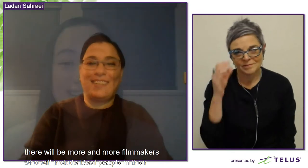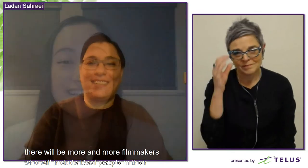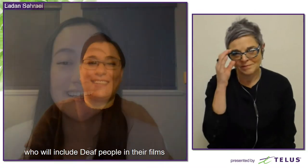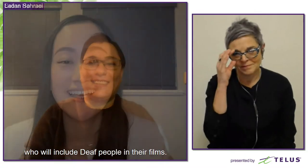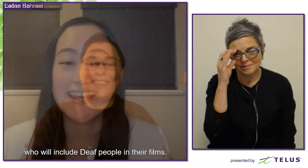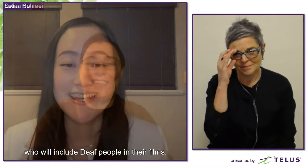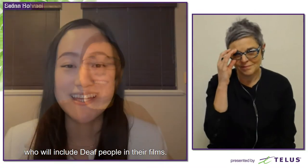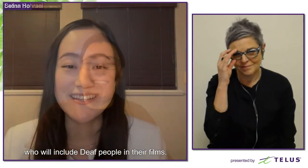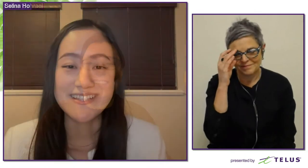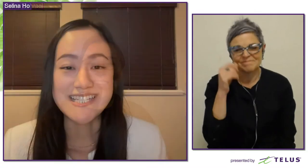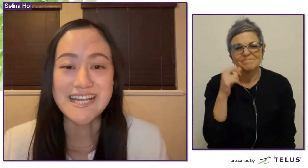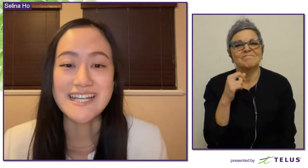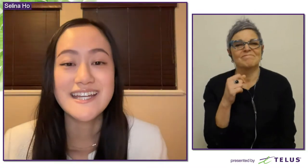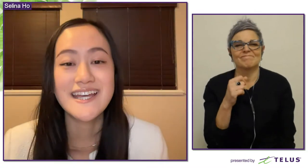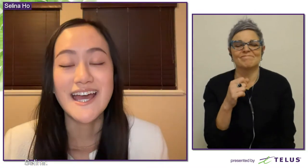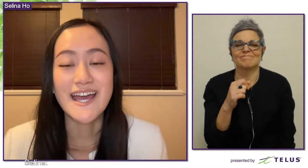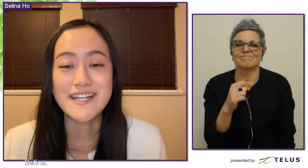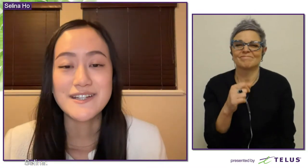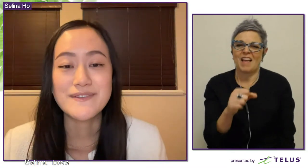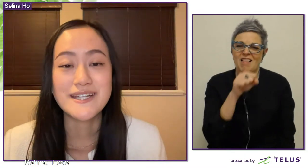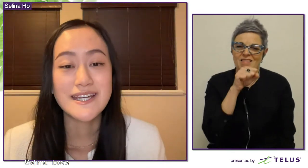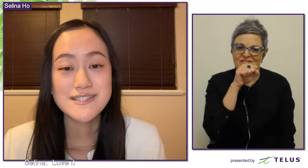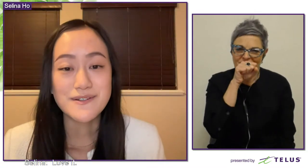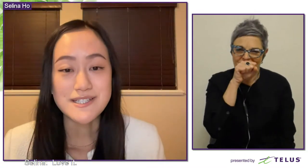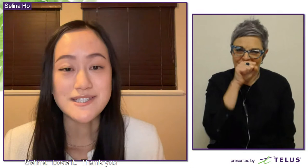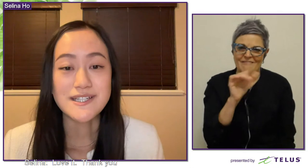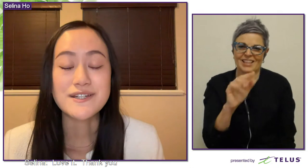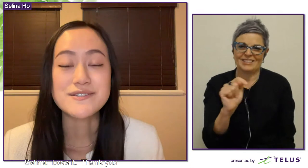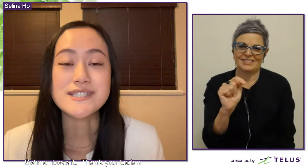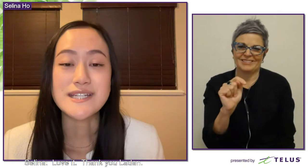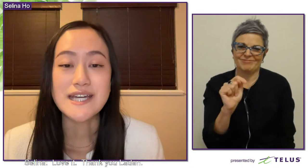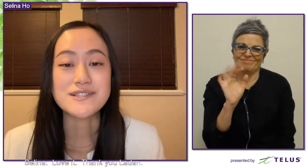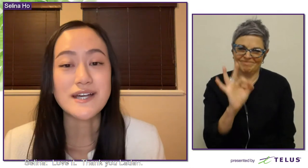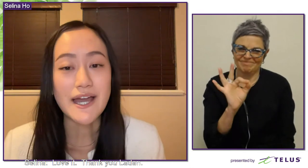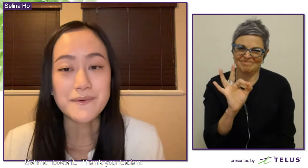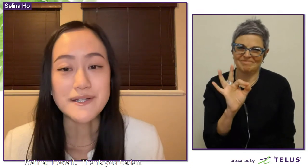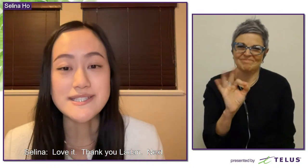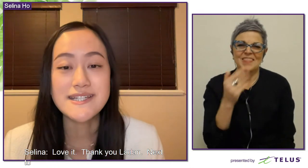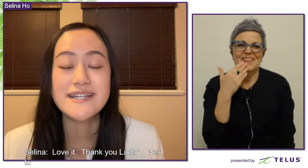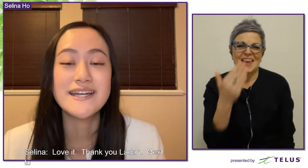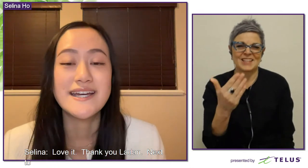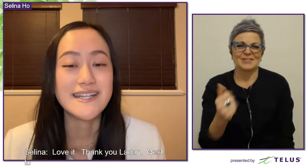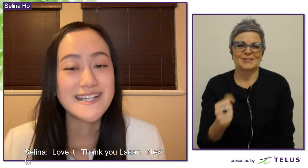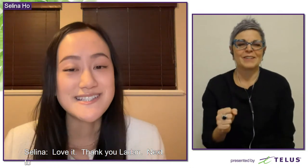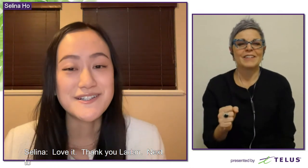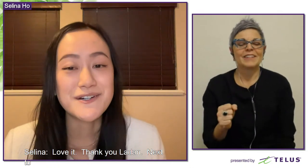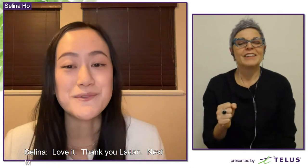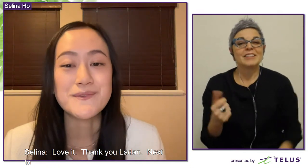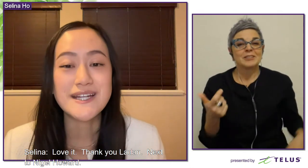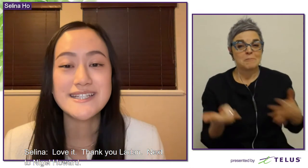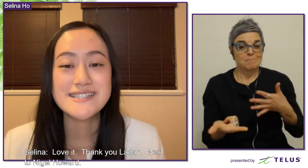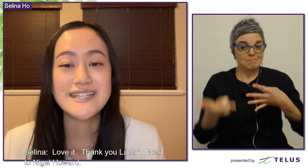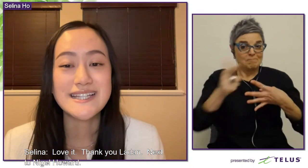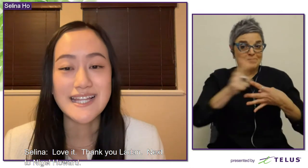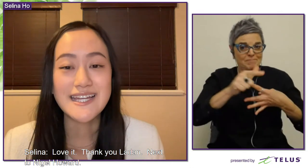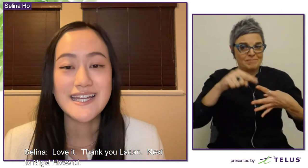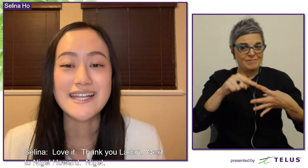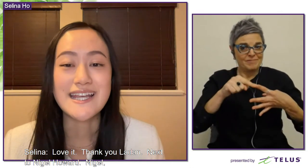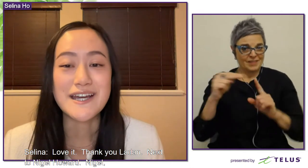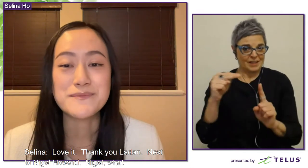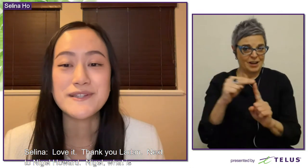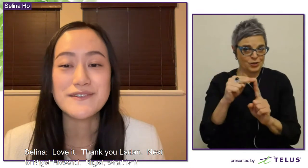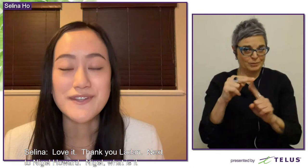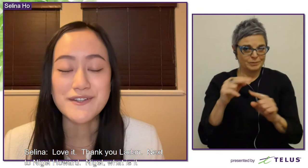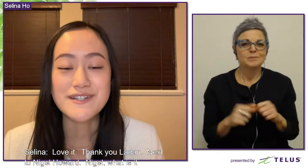Love it. Thank you, Ladan. And my next question goes to Nigel Howard. Nigel, what is it